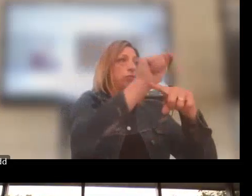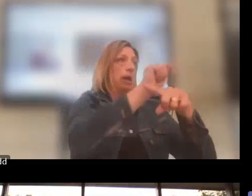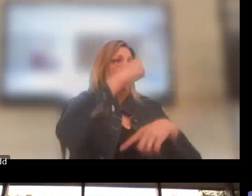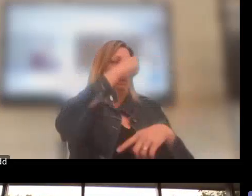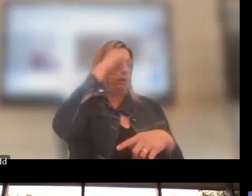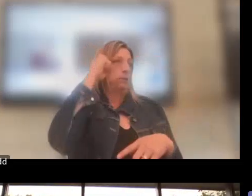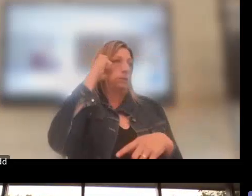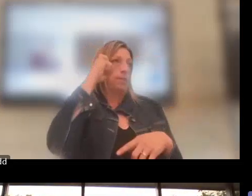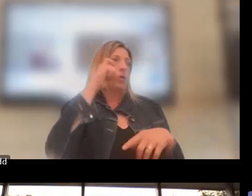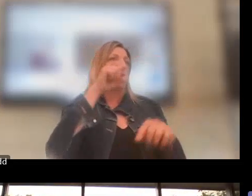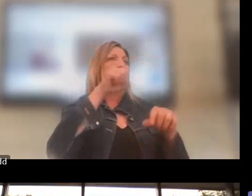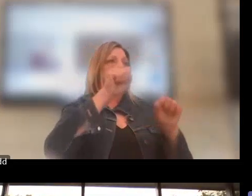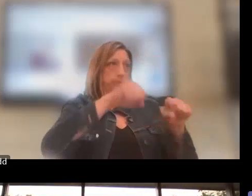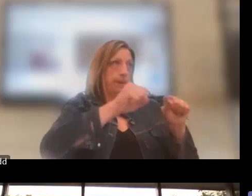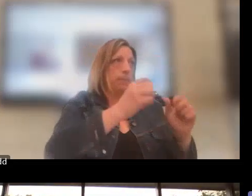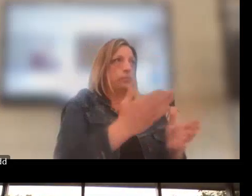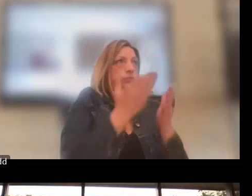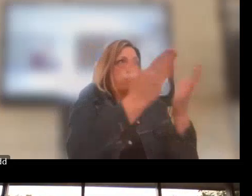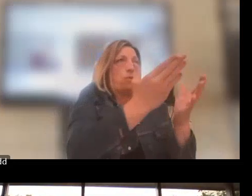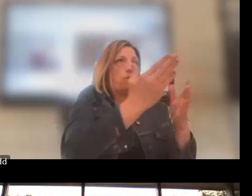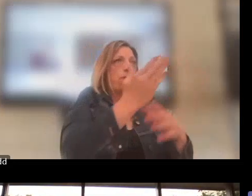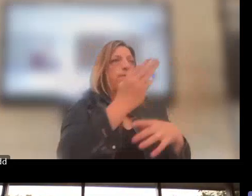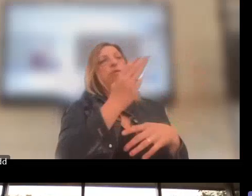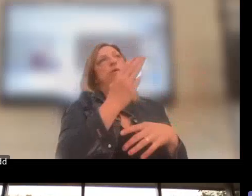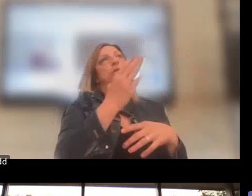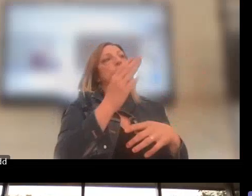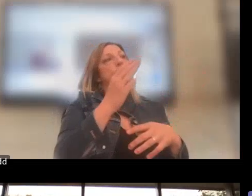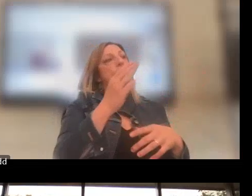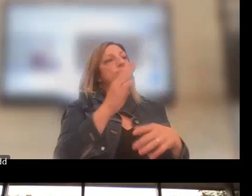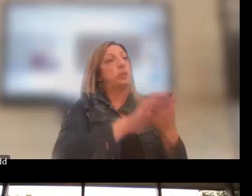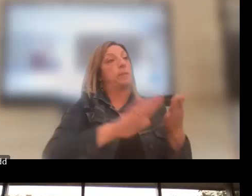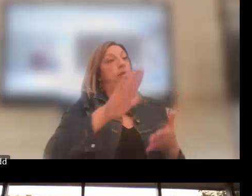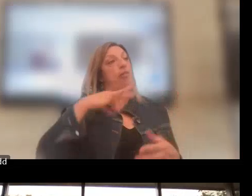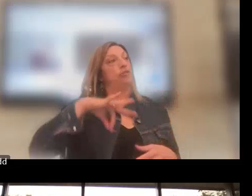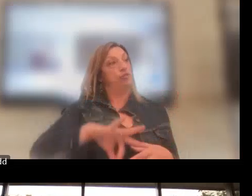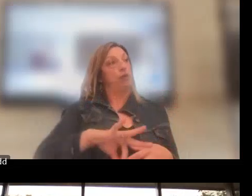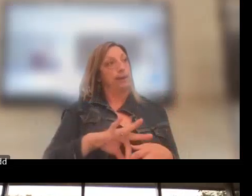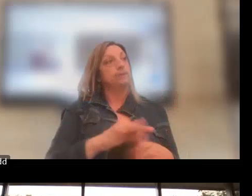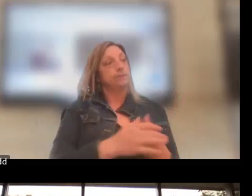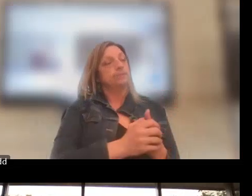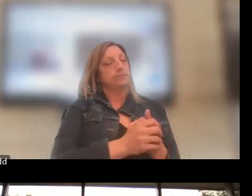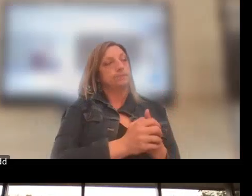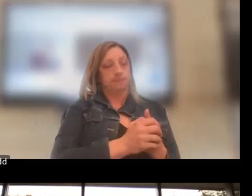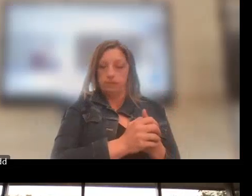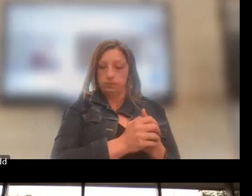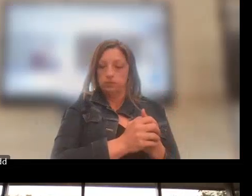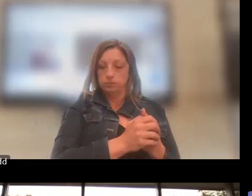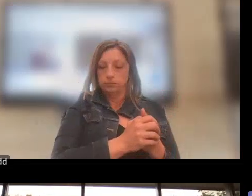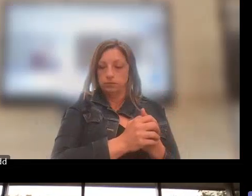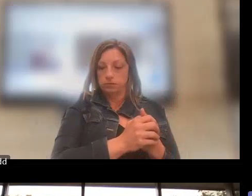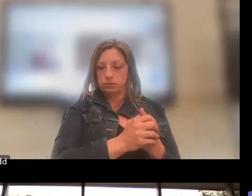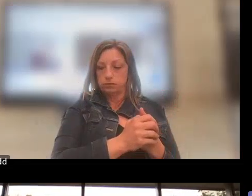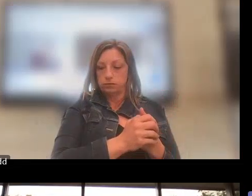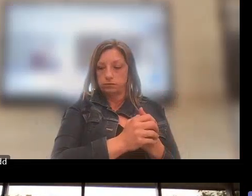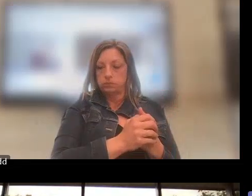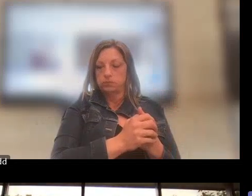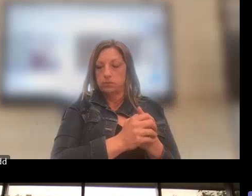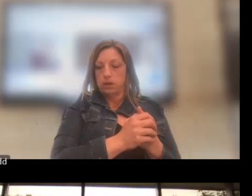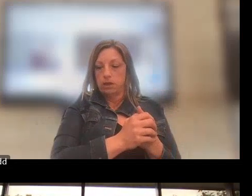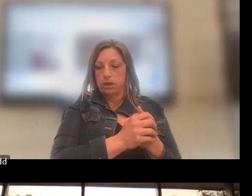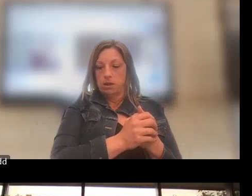And our teachers have been training this summer. They're going to be able to provide college or be able to get college